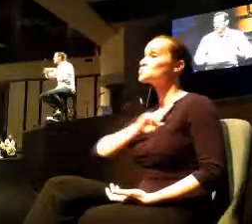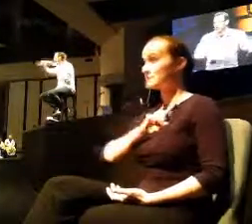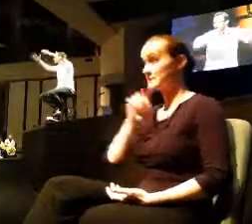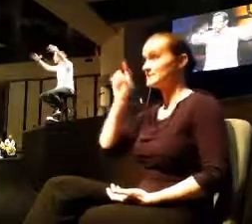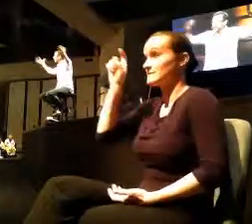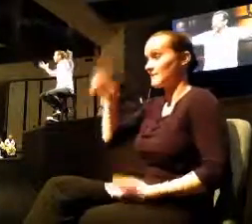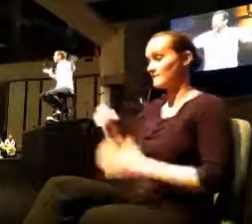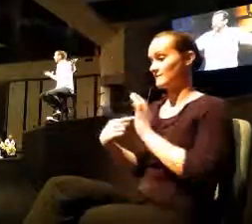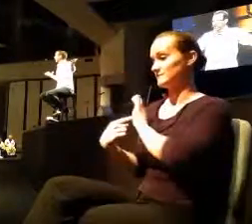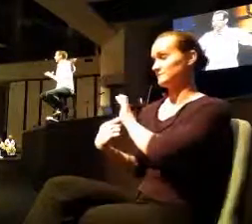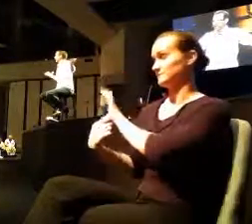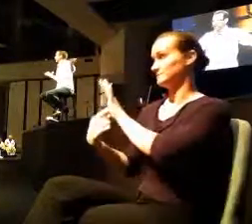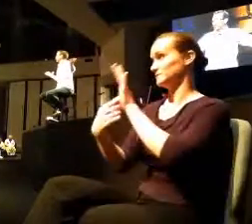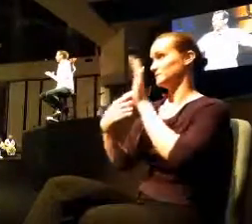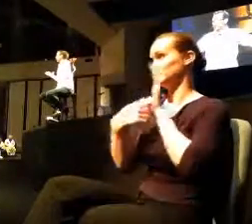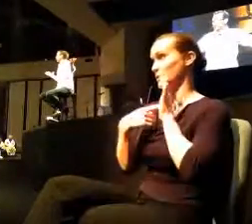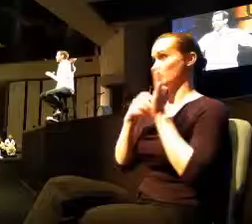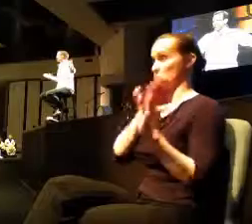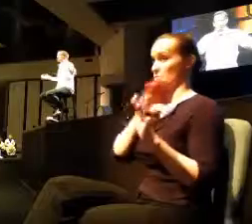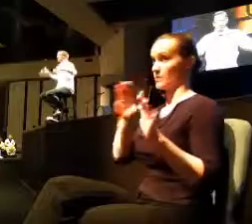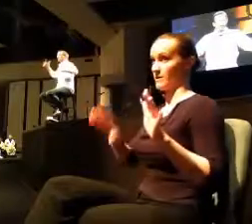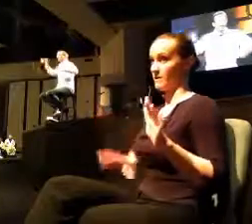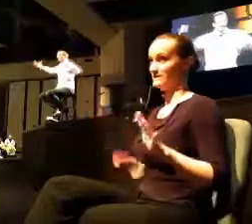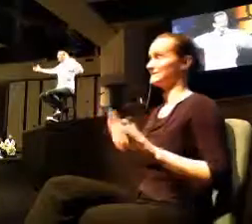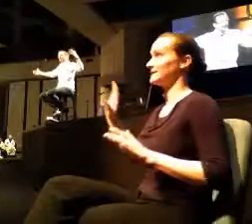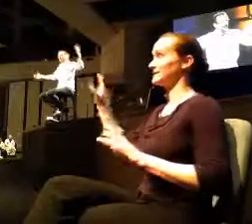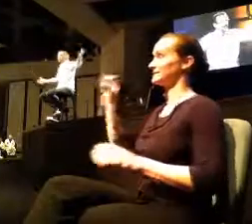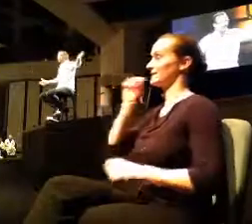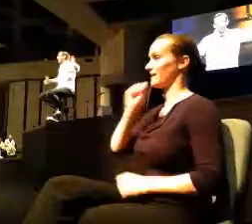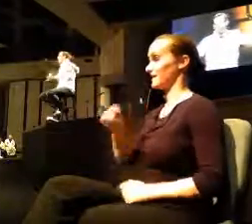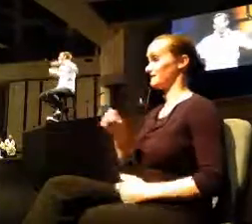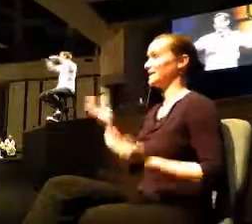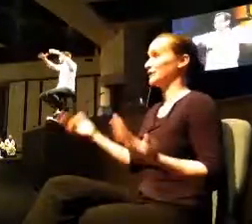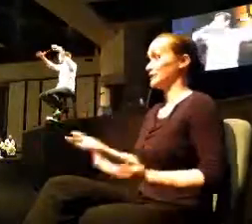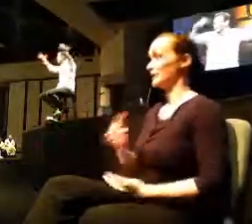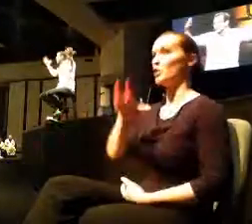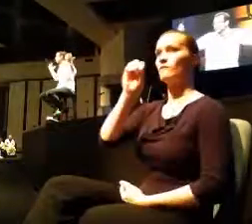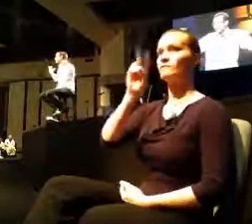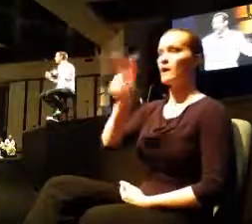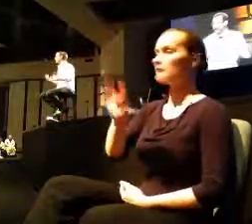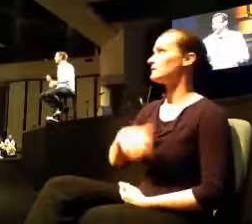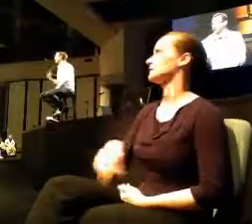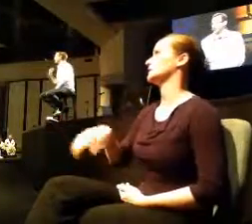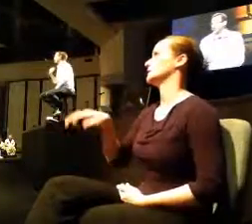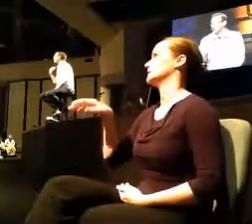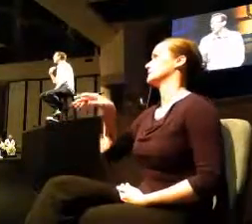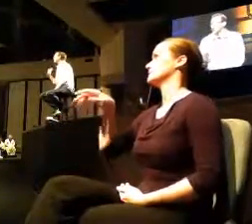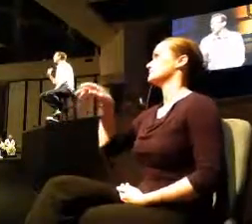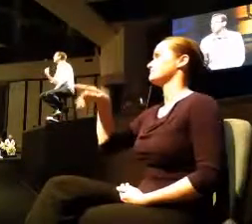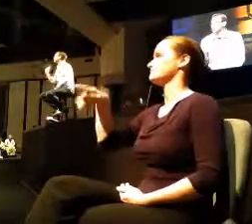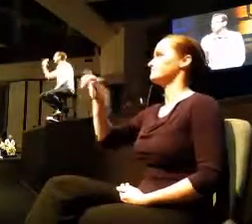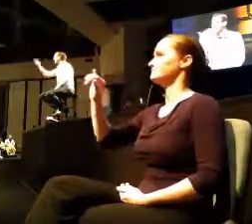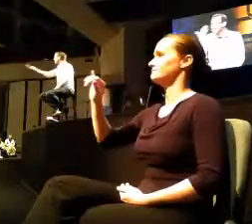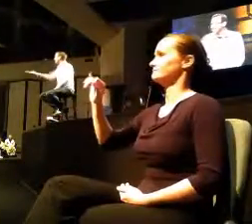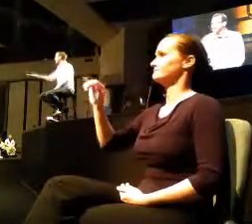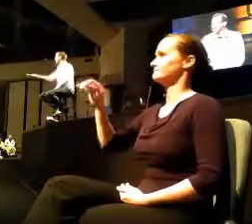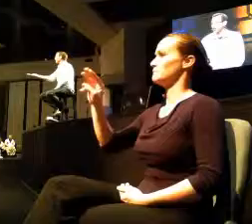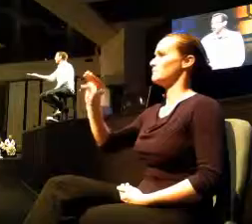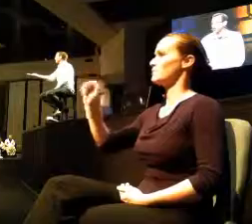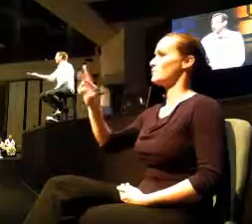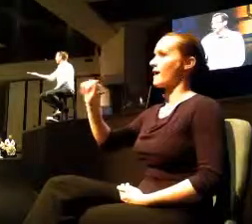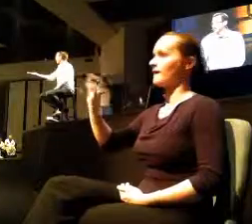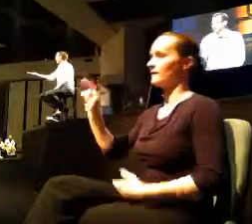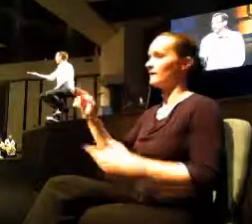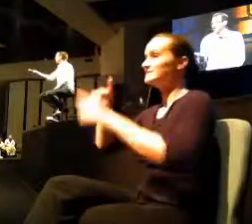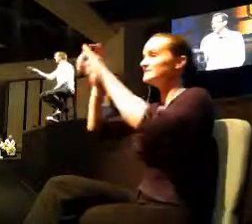love to the greater community of Tucson, Marana, and Oro Valley, and the cities around us. We have to be that